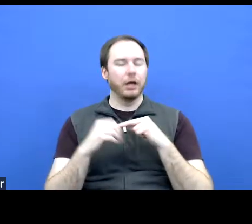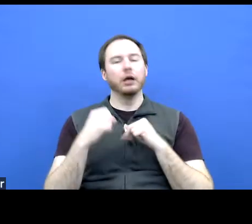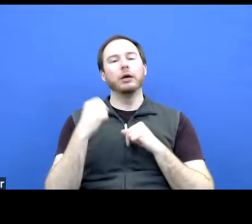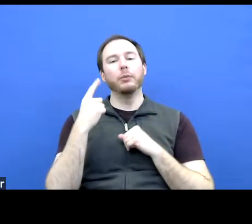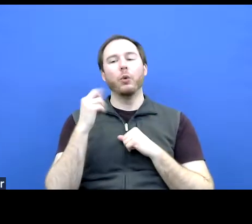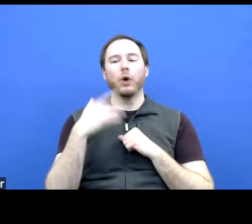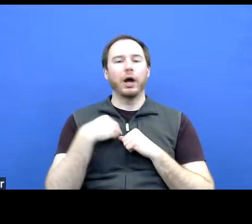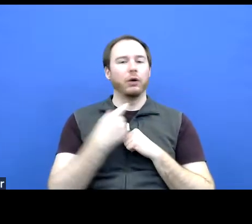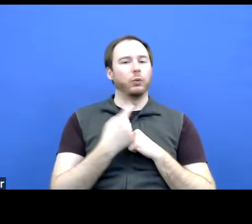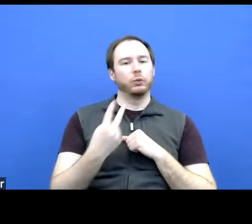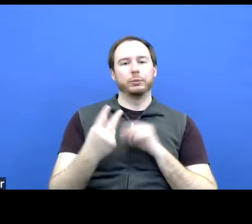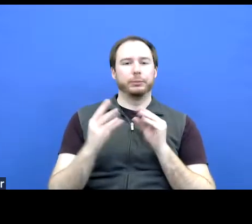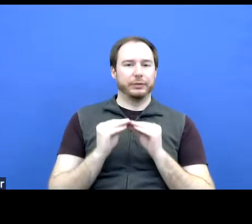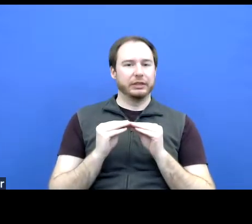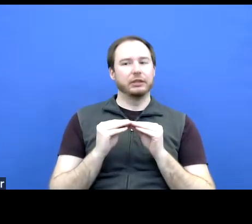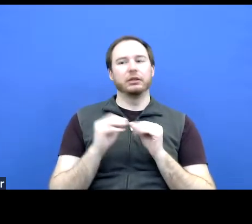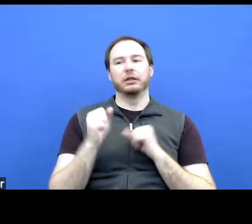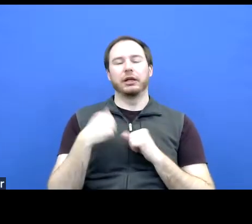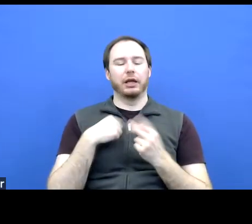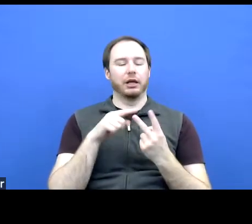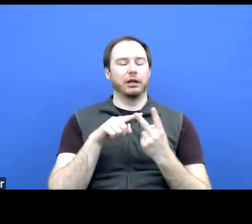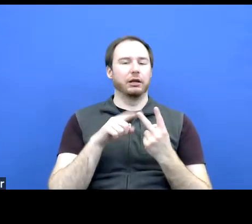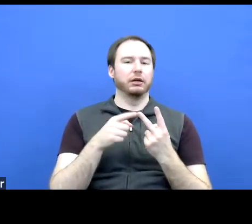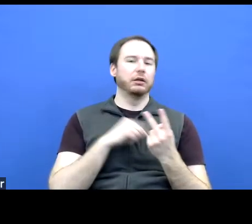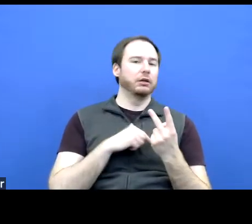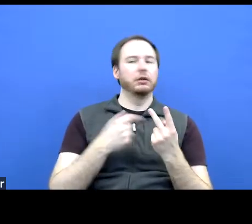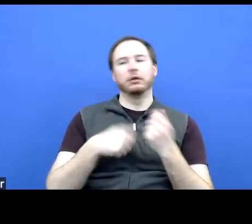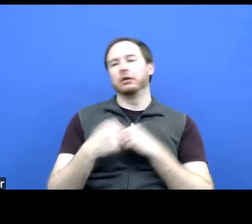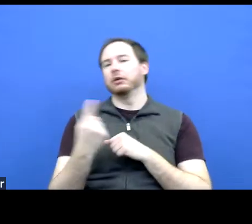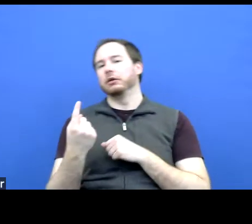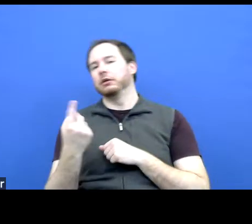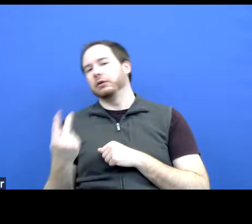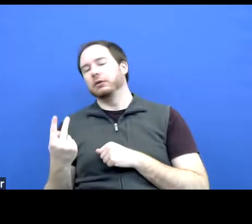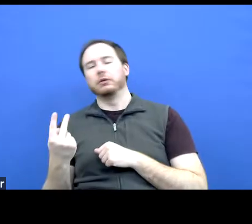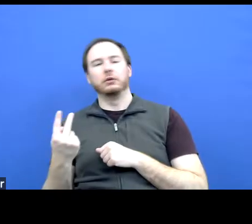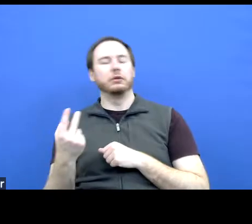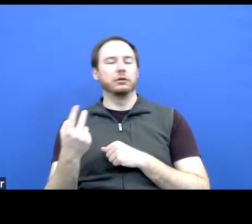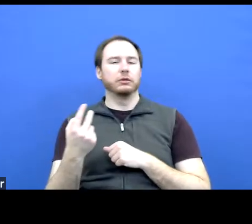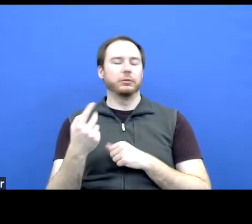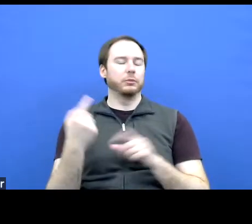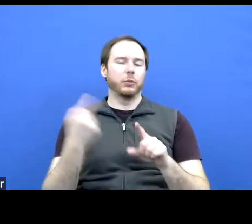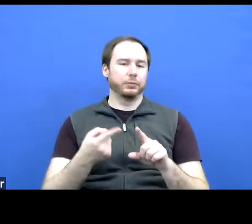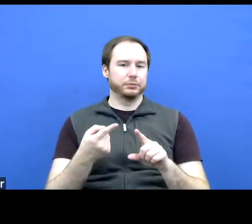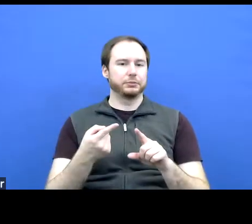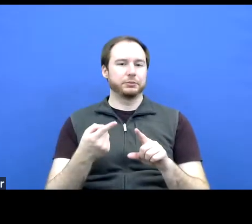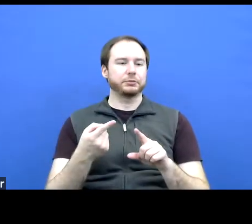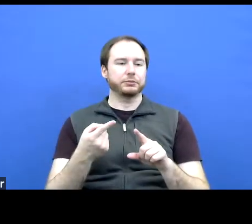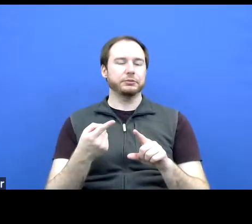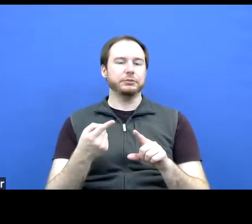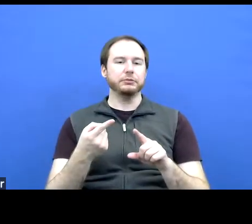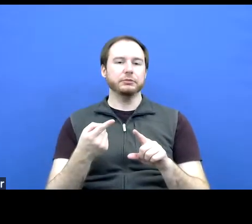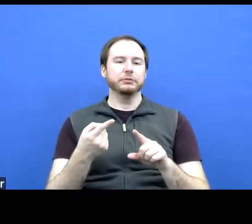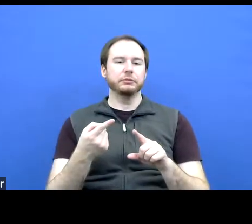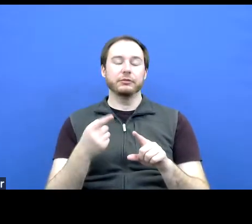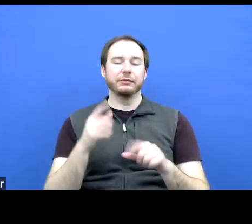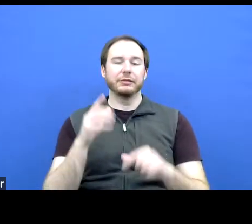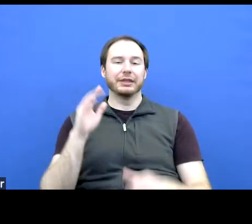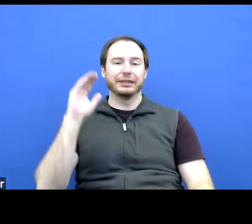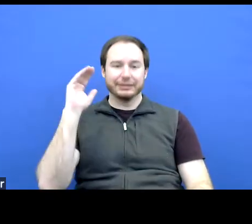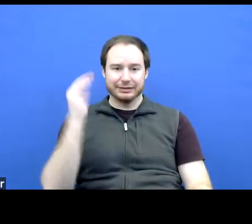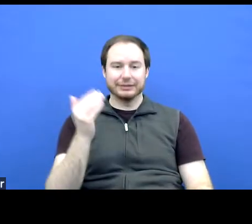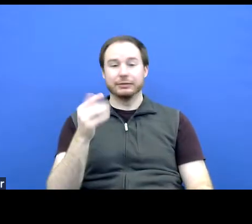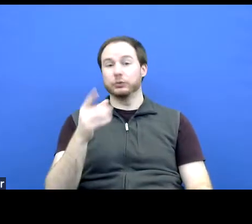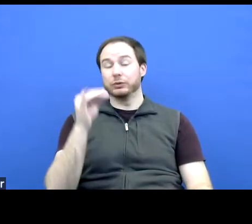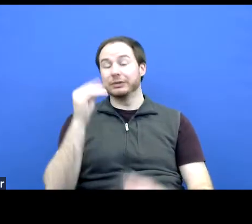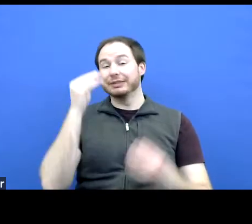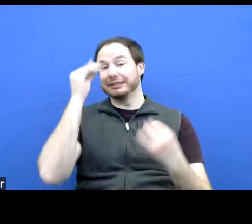it could be 2 different of us to go over. But the idea is, it sounds like you've